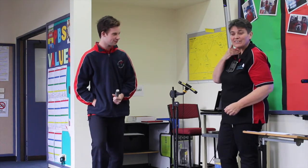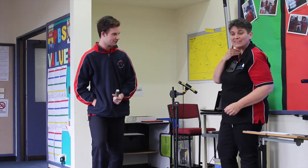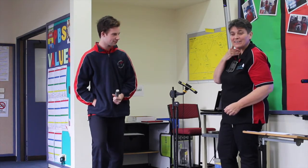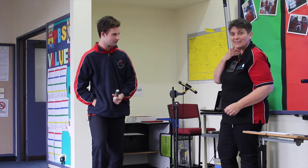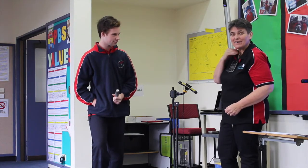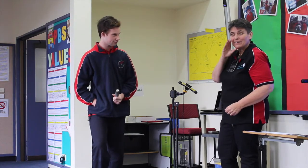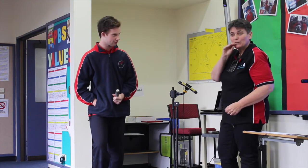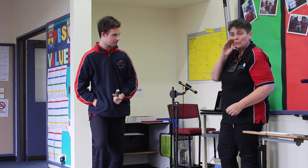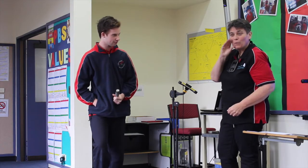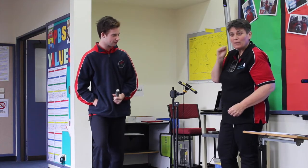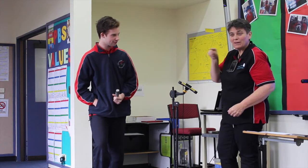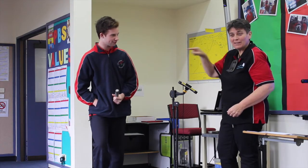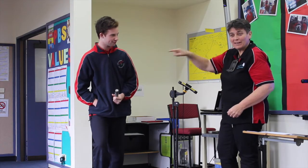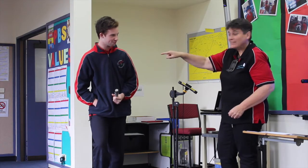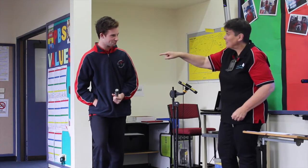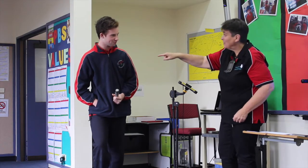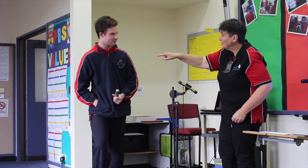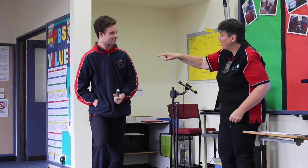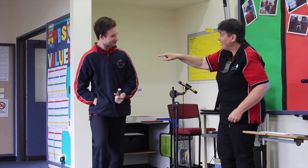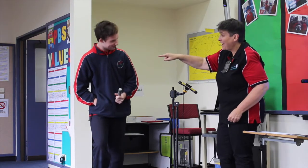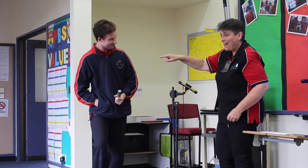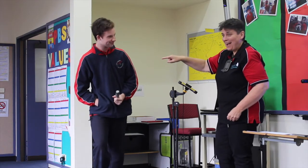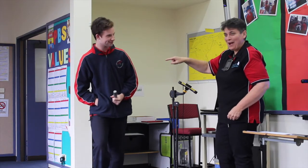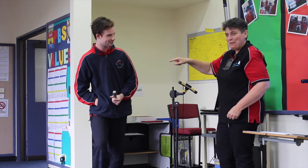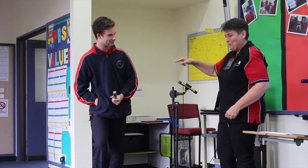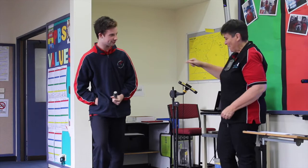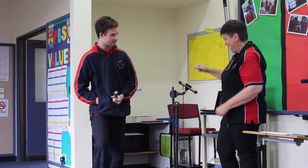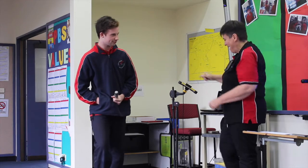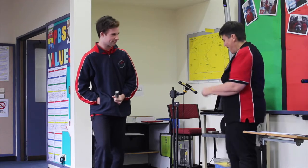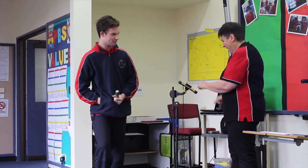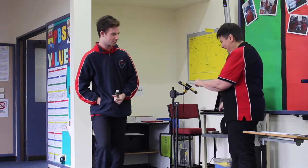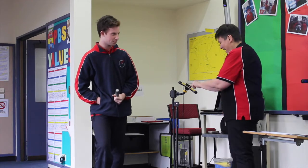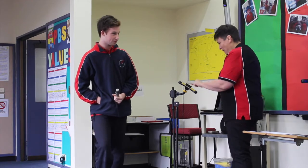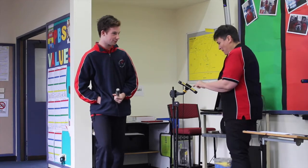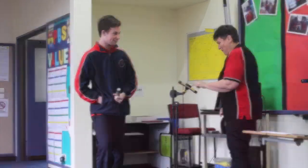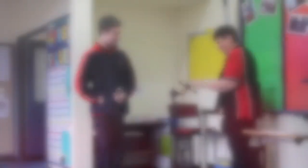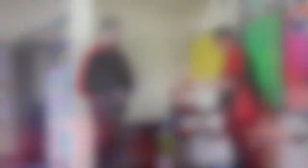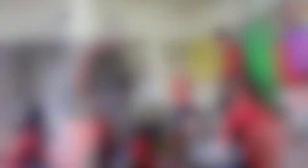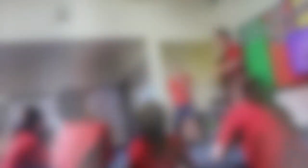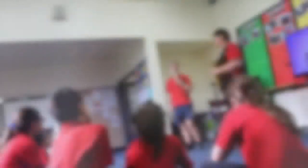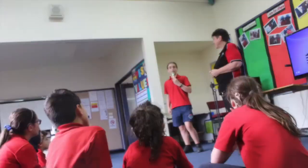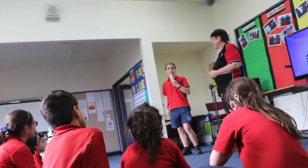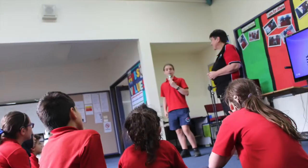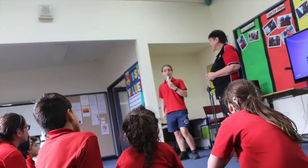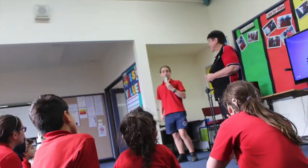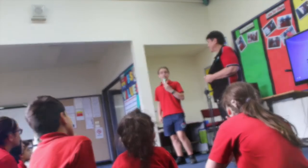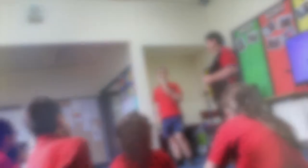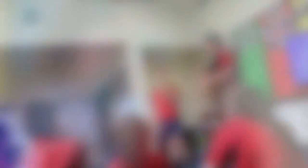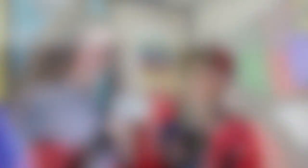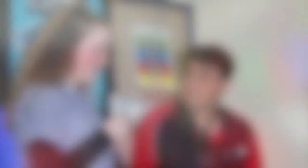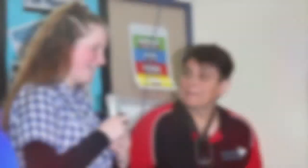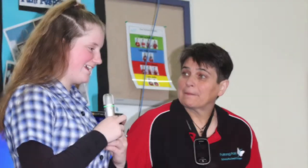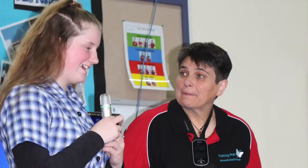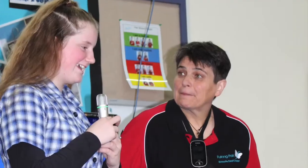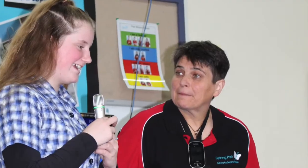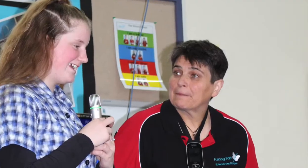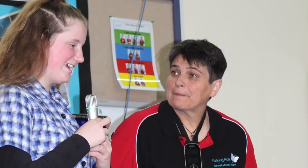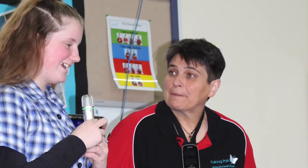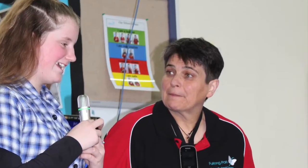Take a second look. What do you see? Wow! Friends can hide what's